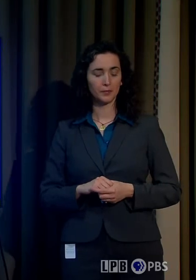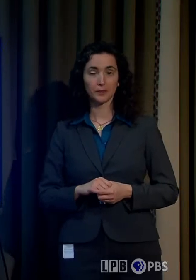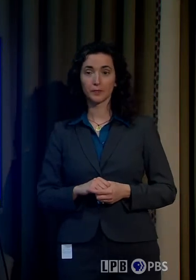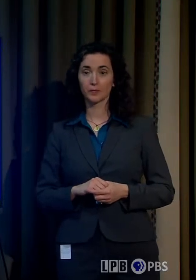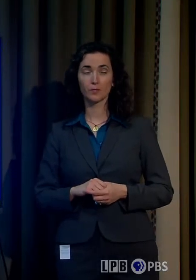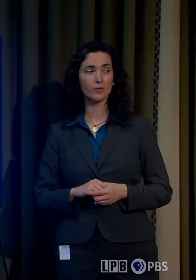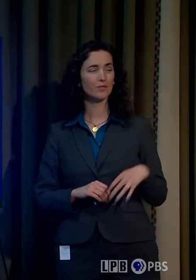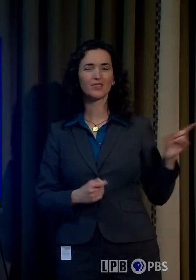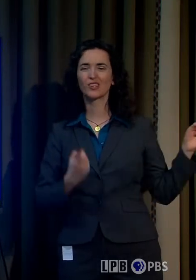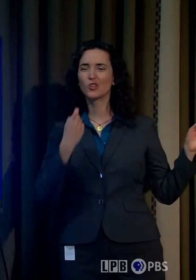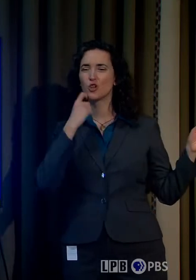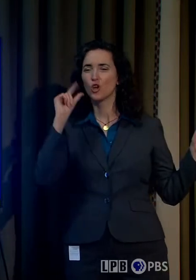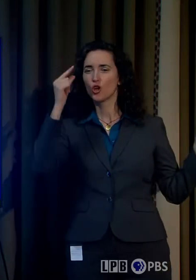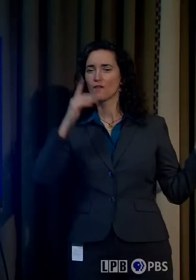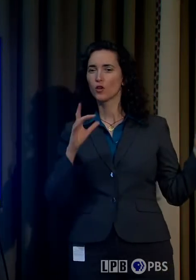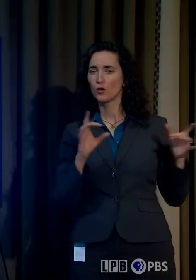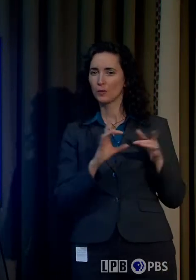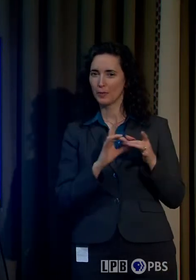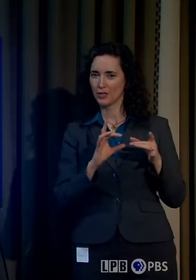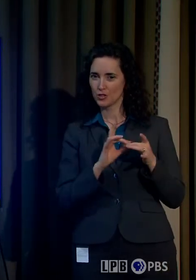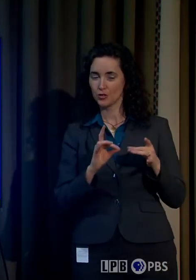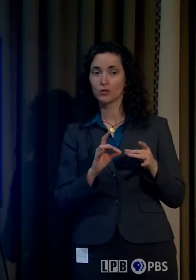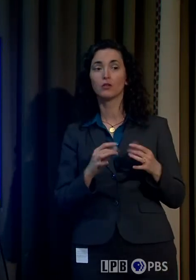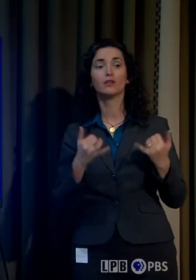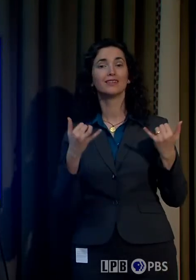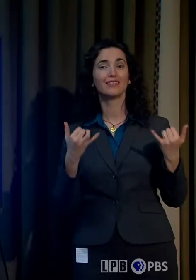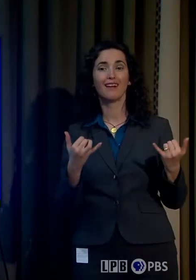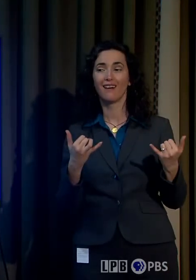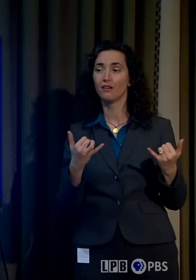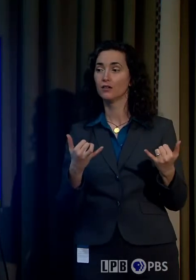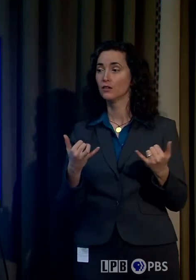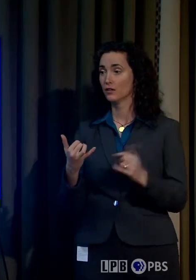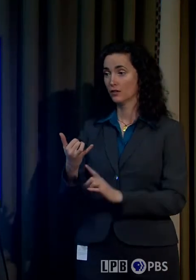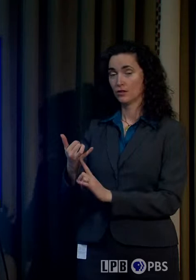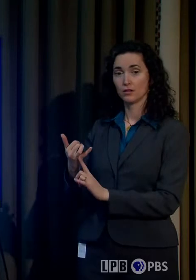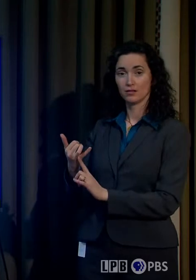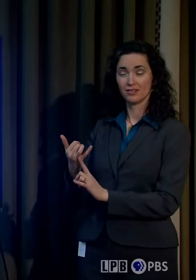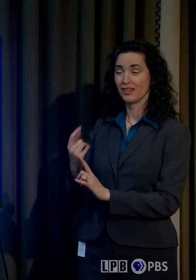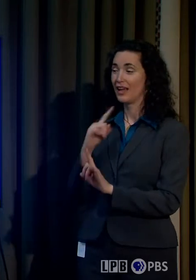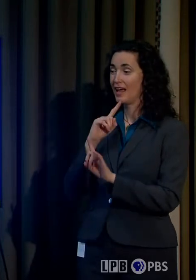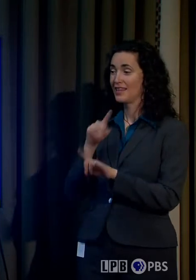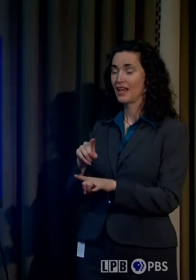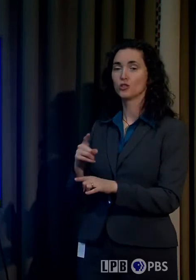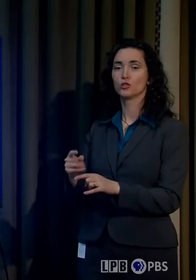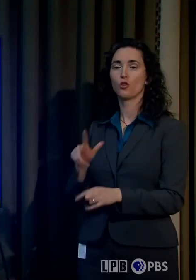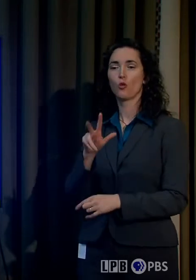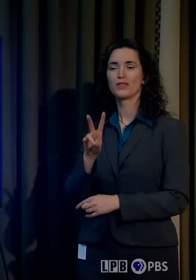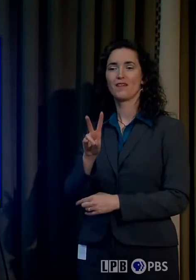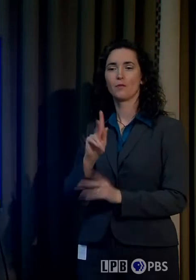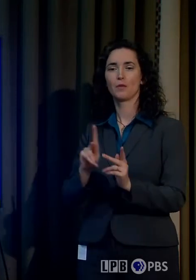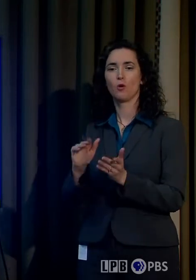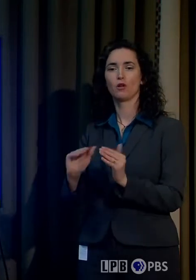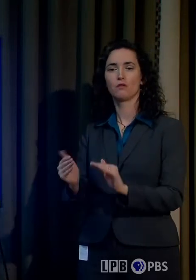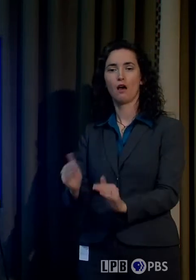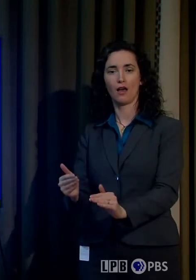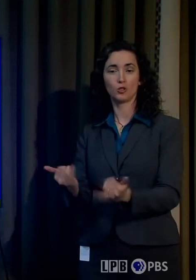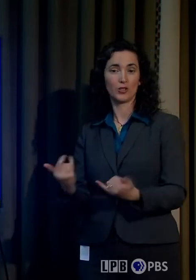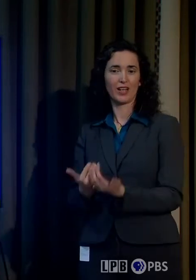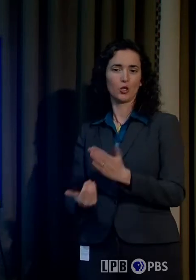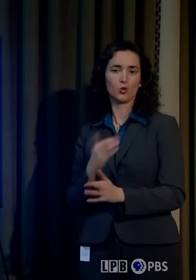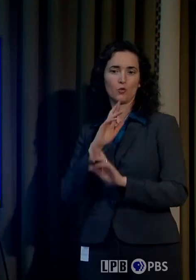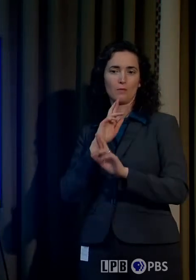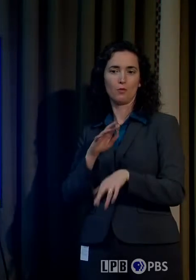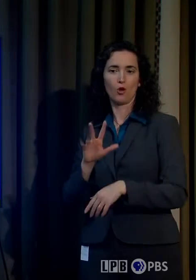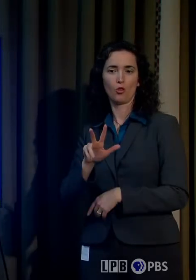As the governor mentioned, we unfortunately logged 37 new COVID-related deaths today. And this goes to the point